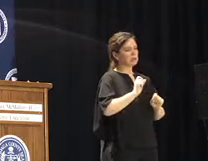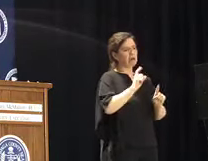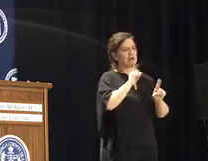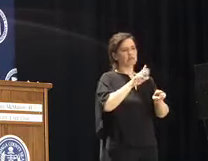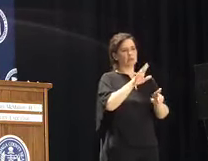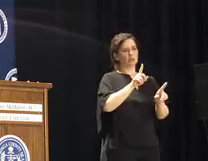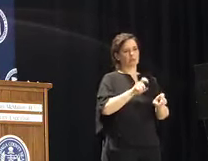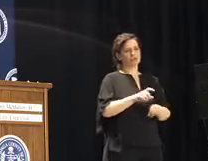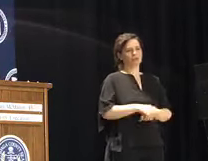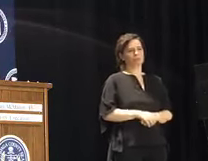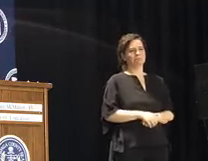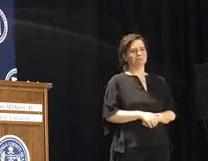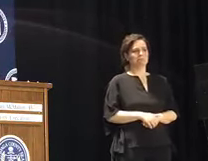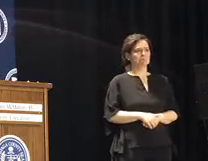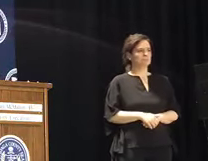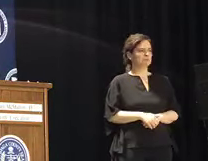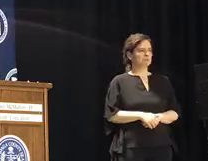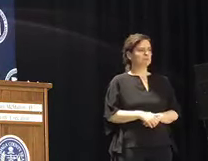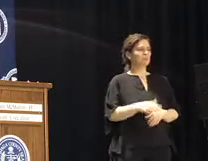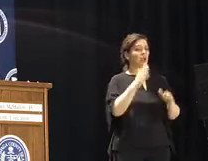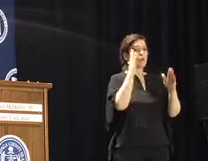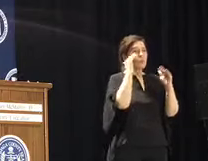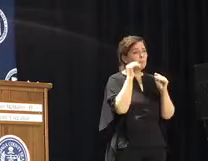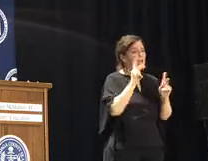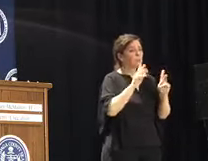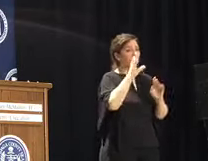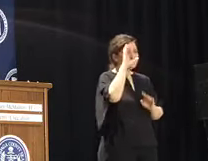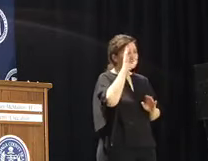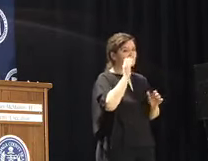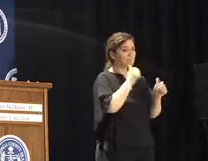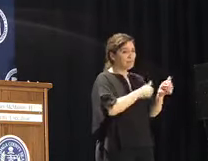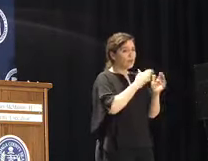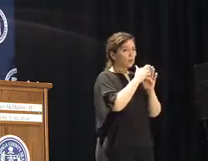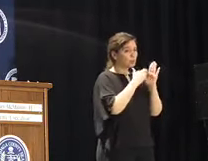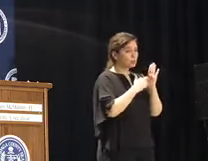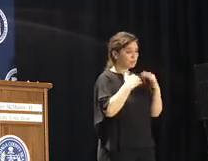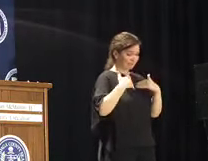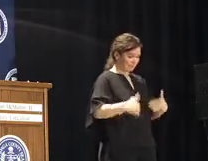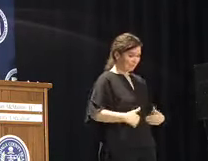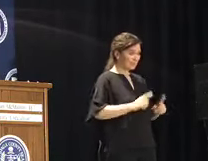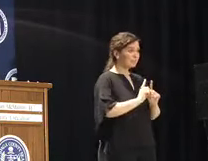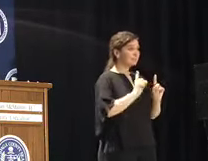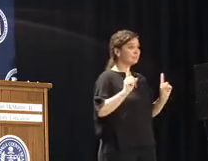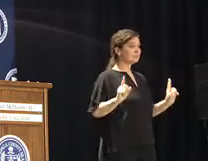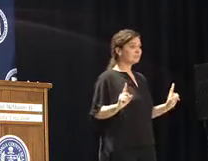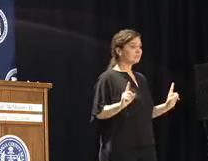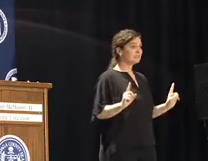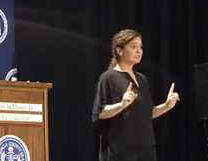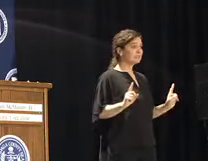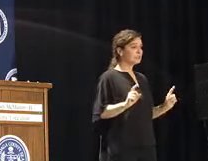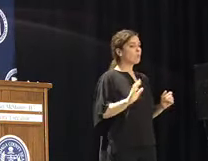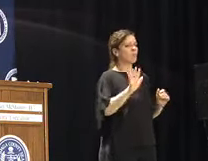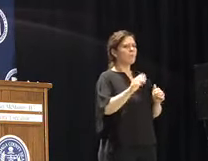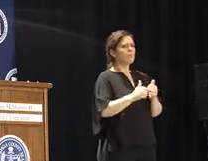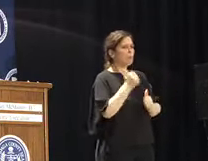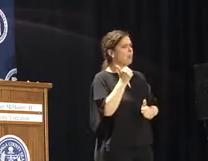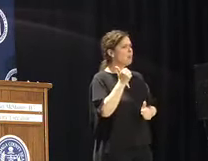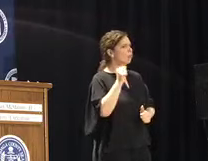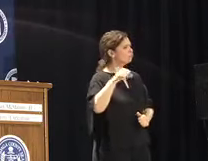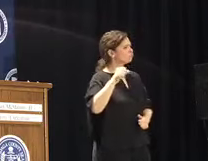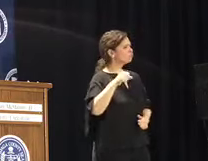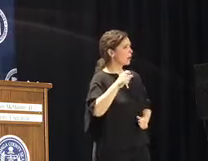just do what they should do. And for the most part, everybody is. But we have glaring examples where they aren't, and